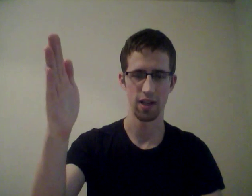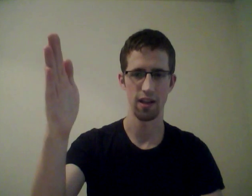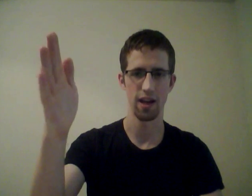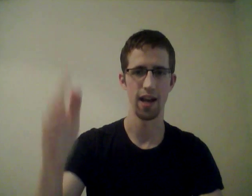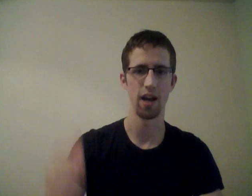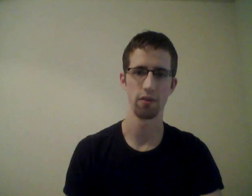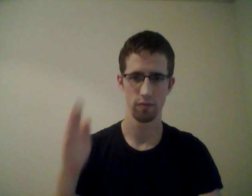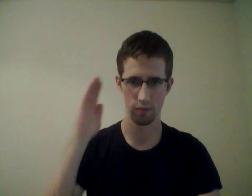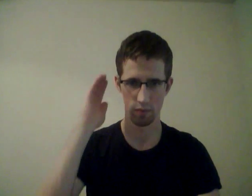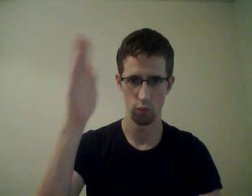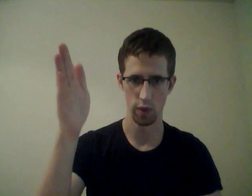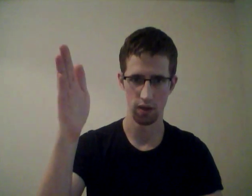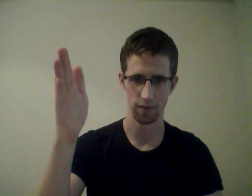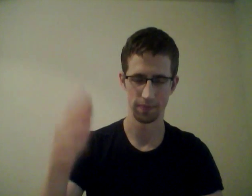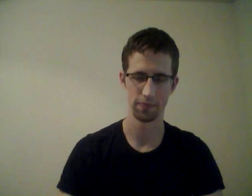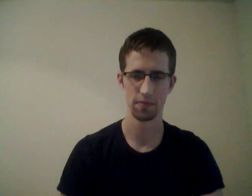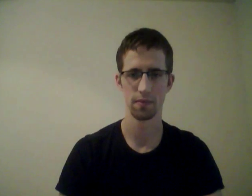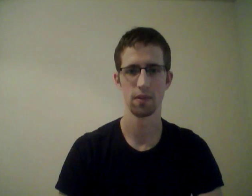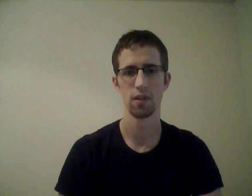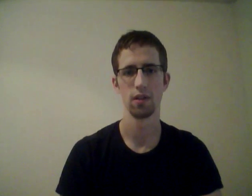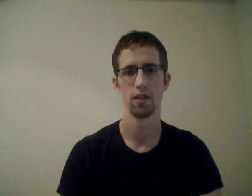of the head out. Will.